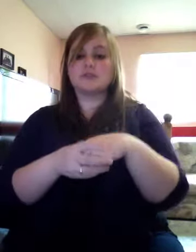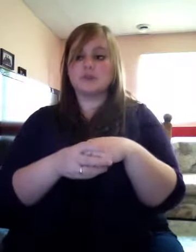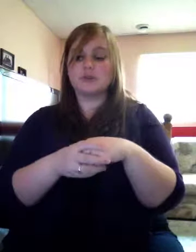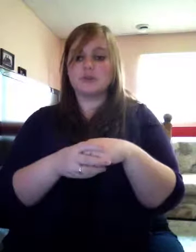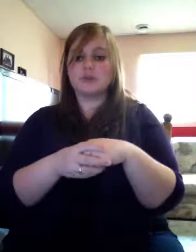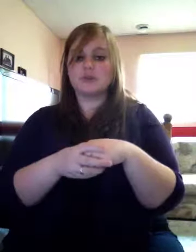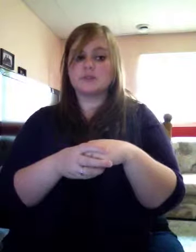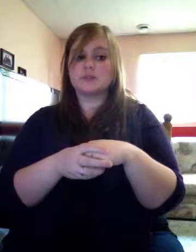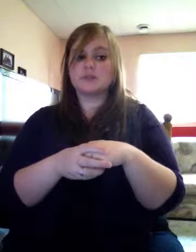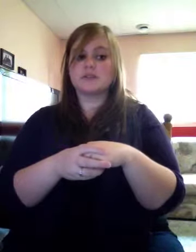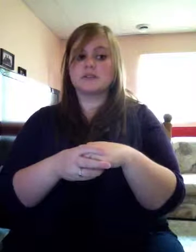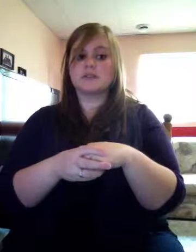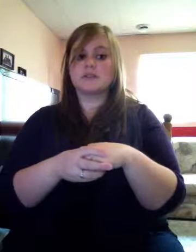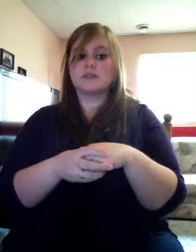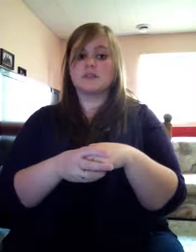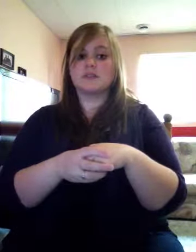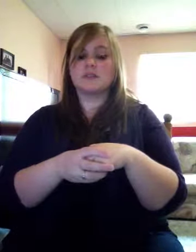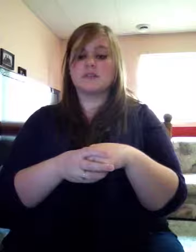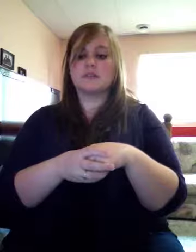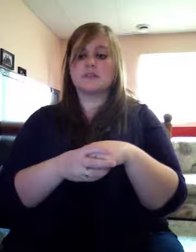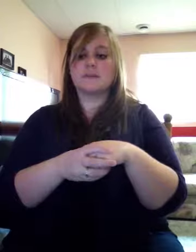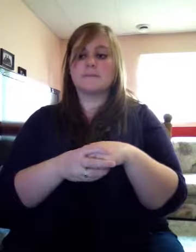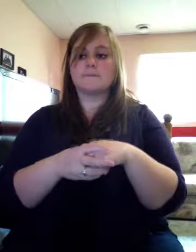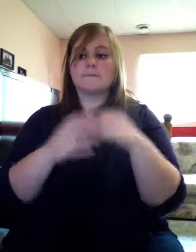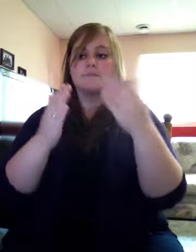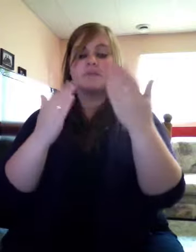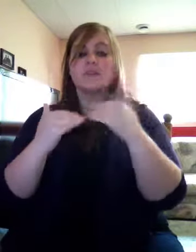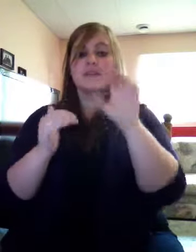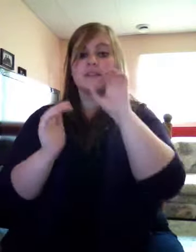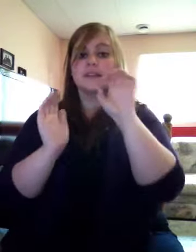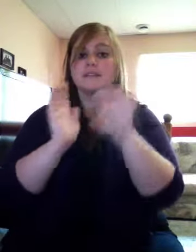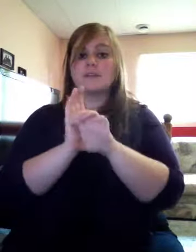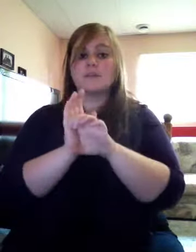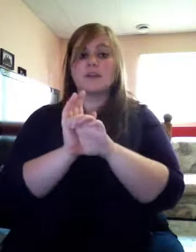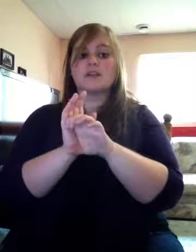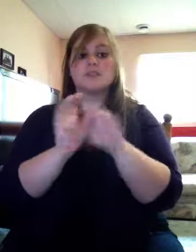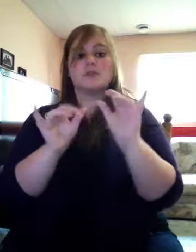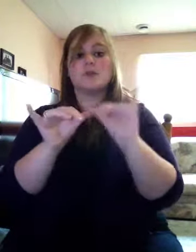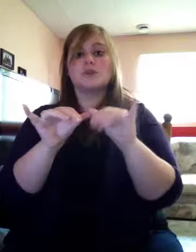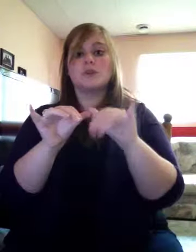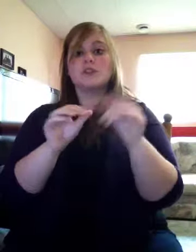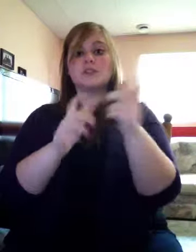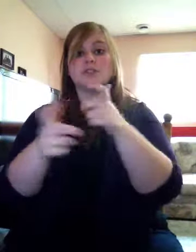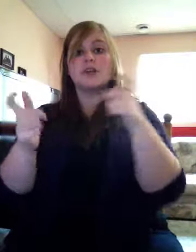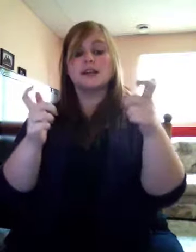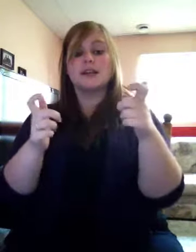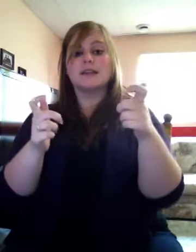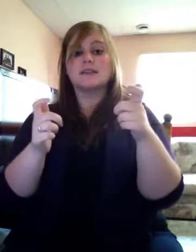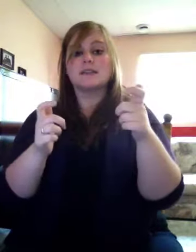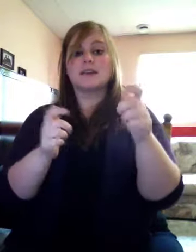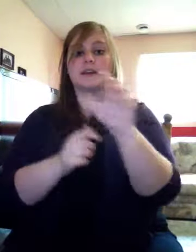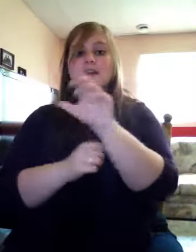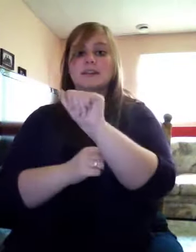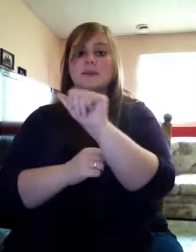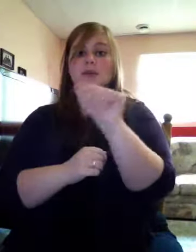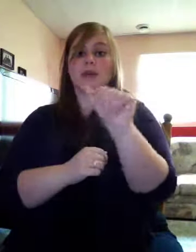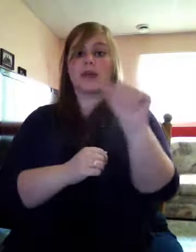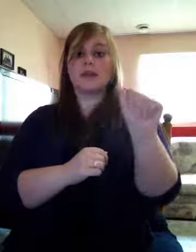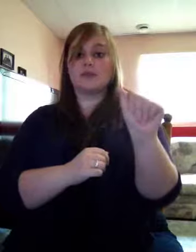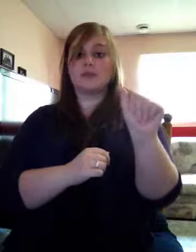occurs on a AAA. In the next image, we're going to measure this gigantic abdominal aortic aneurysm in the short axis orientation, and we